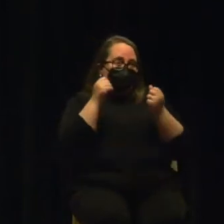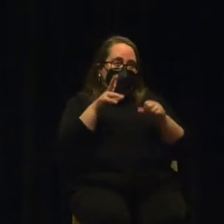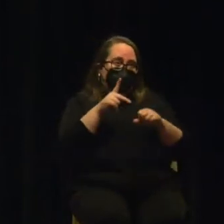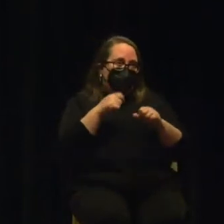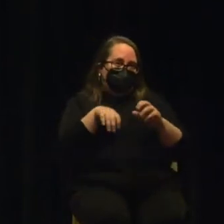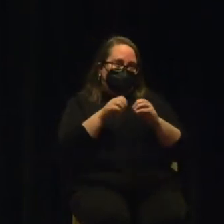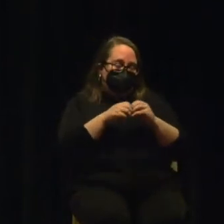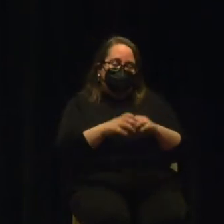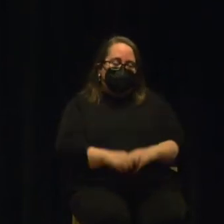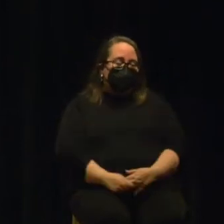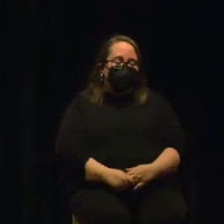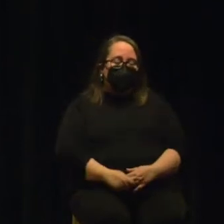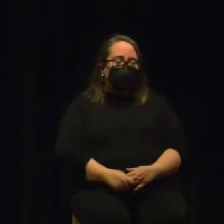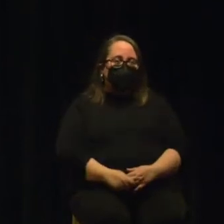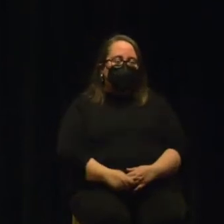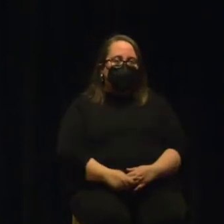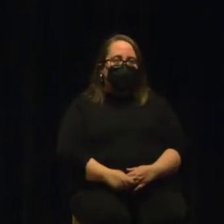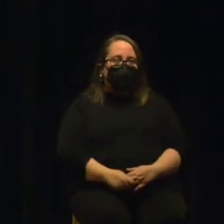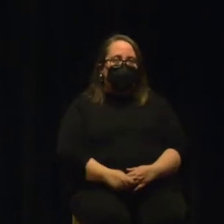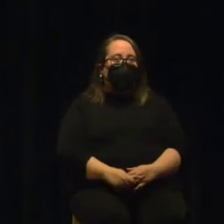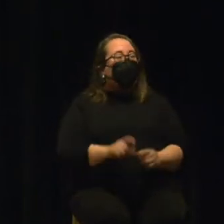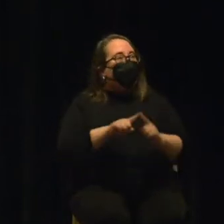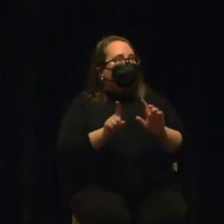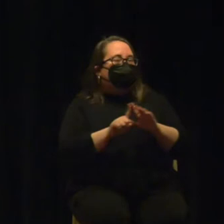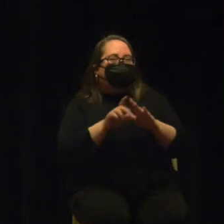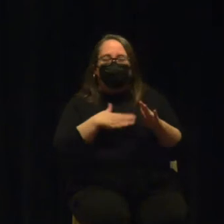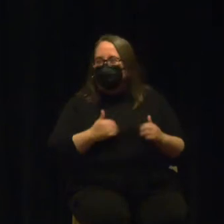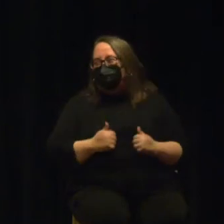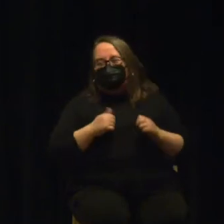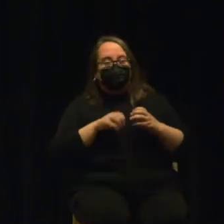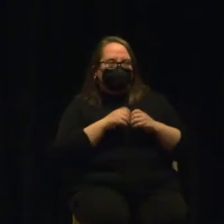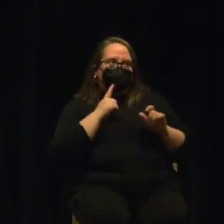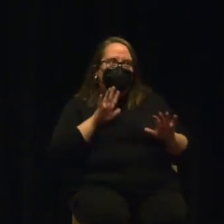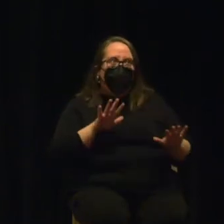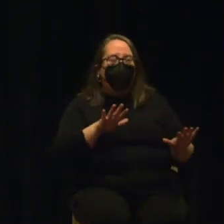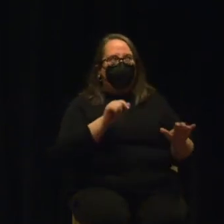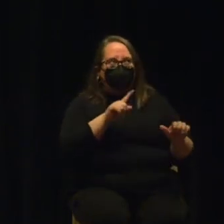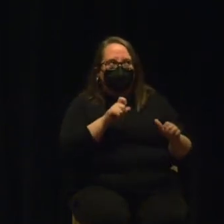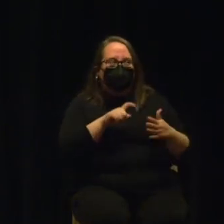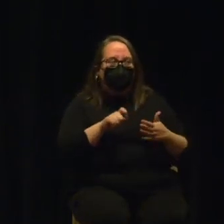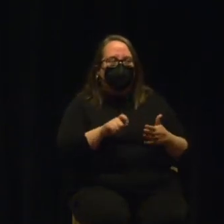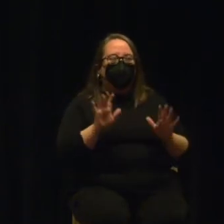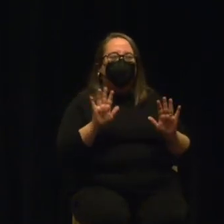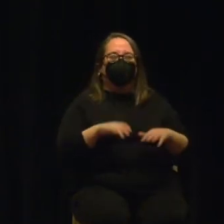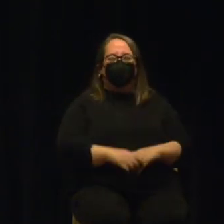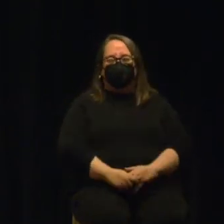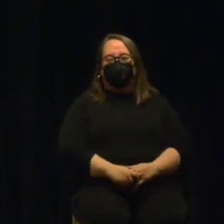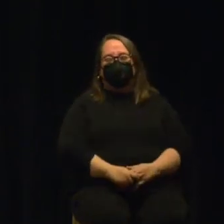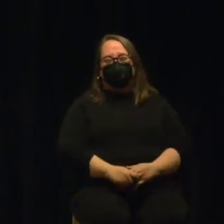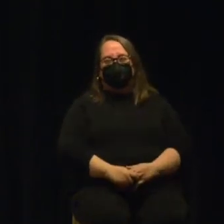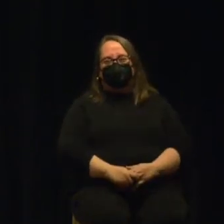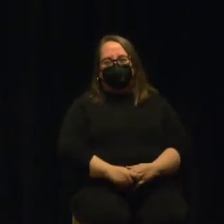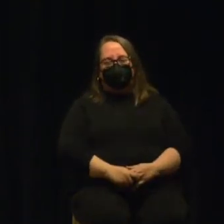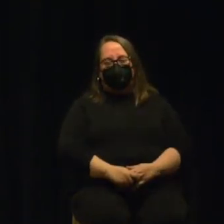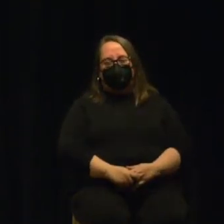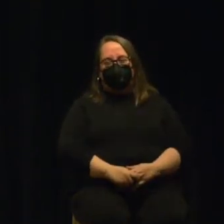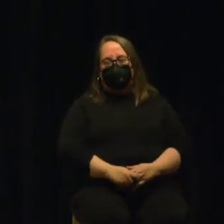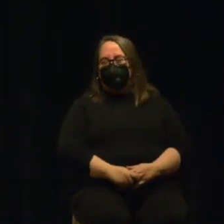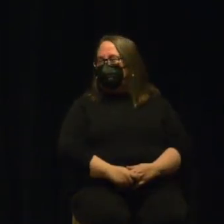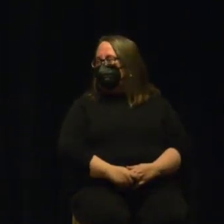anymore. Until you come in my life again, and then you're like, hey, man, we should. You know.